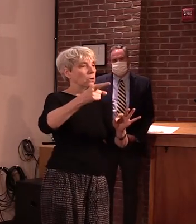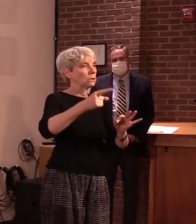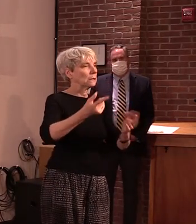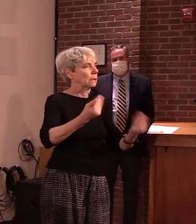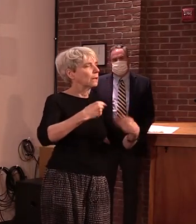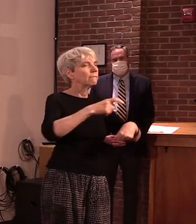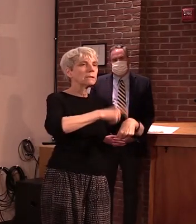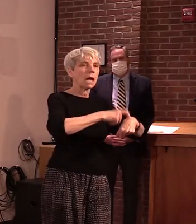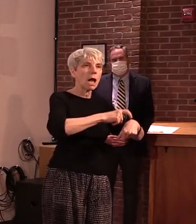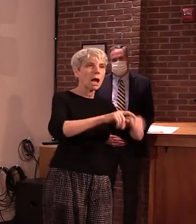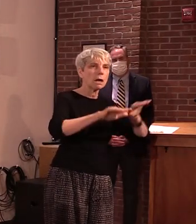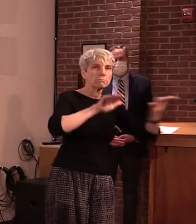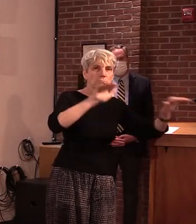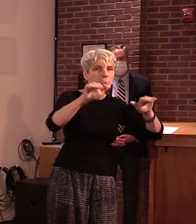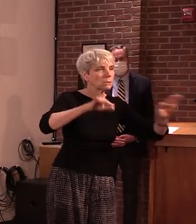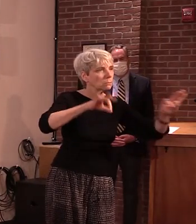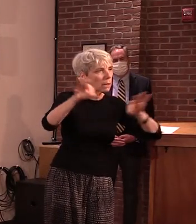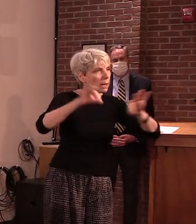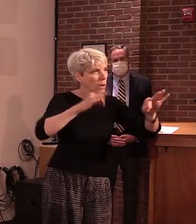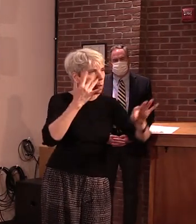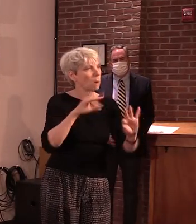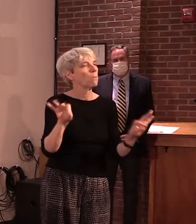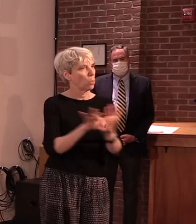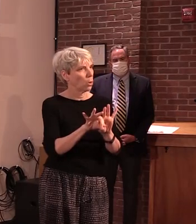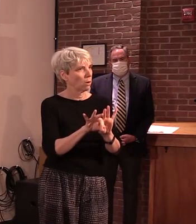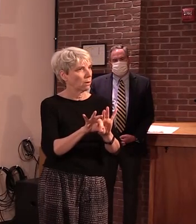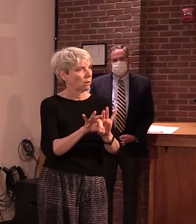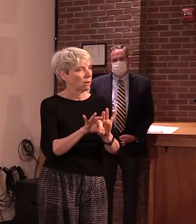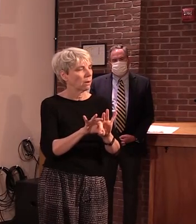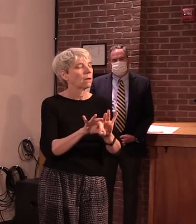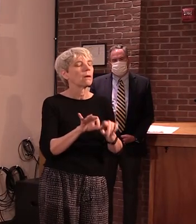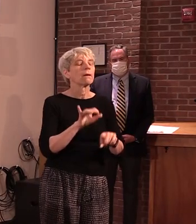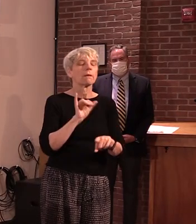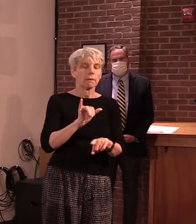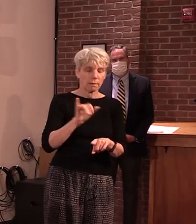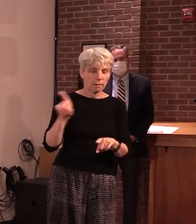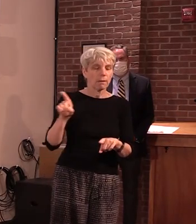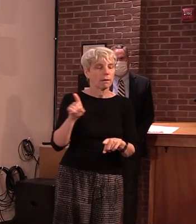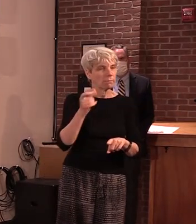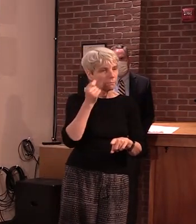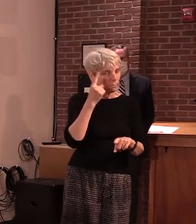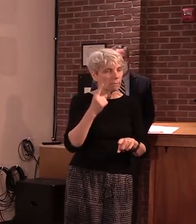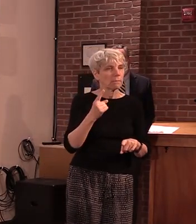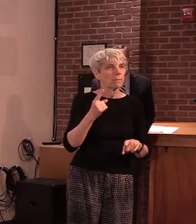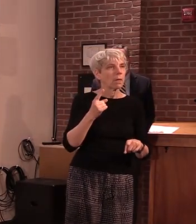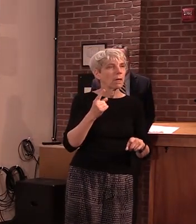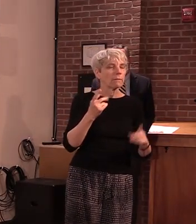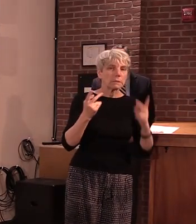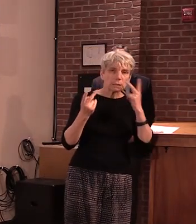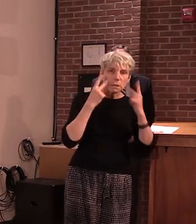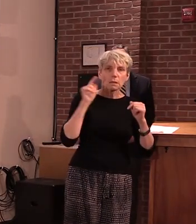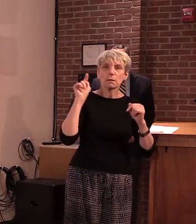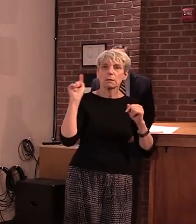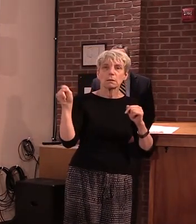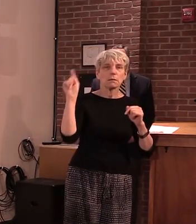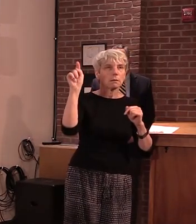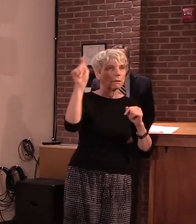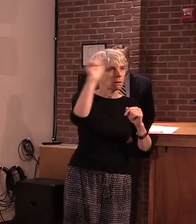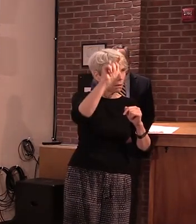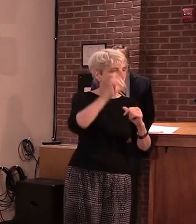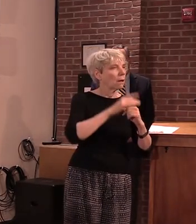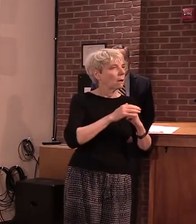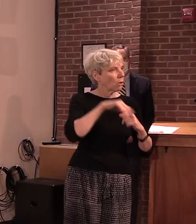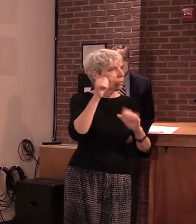the modeling indicated to me that we're going to see possibly some cases coming back towards